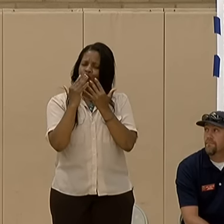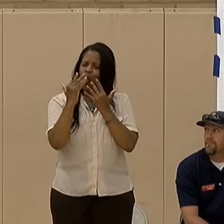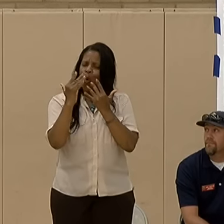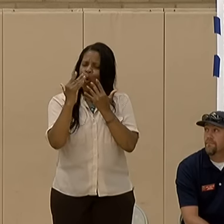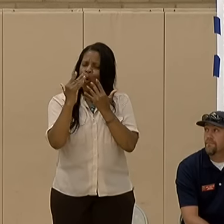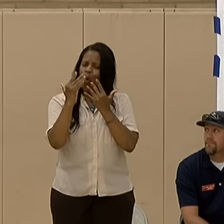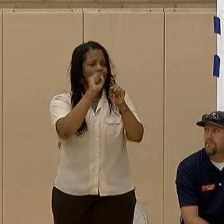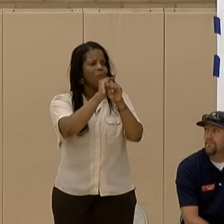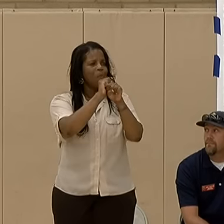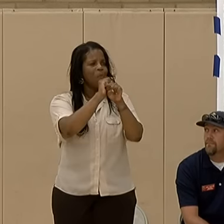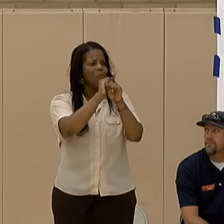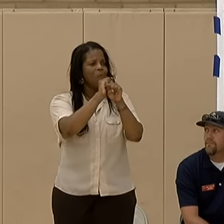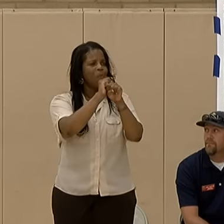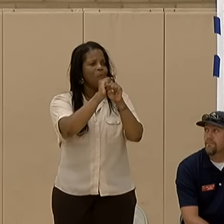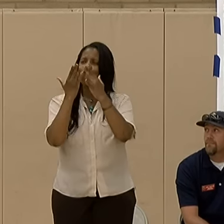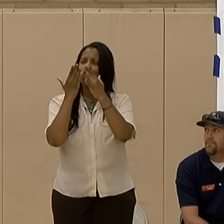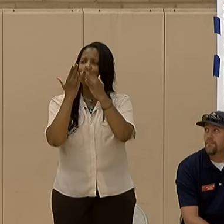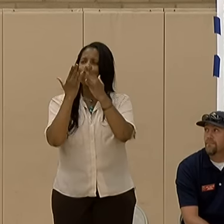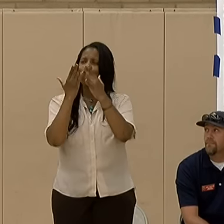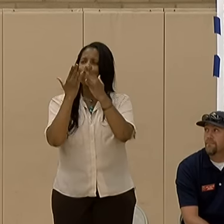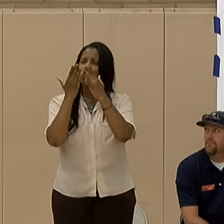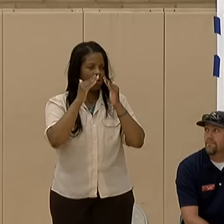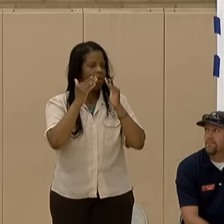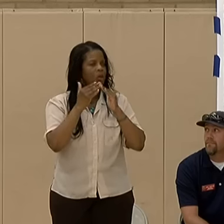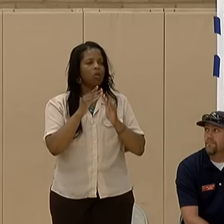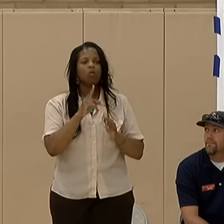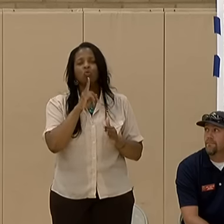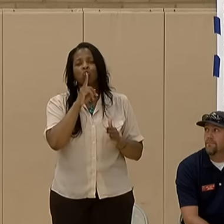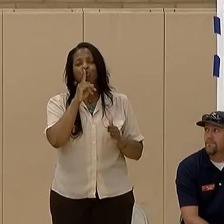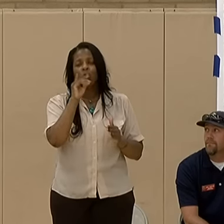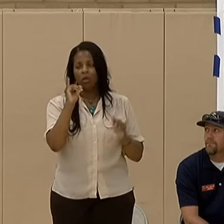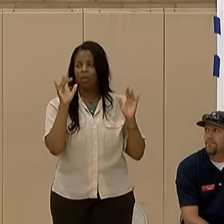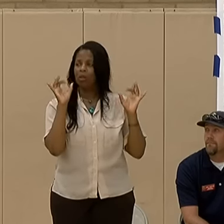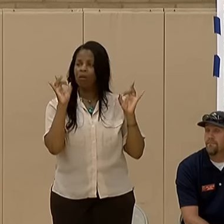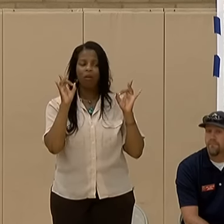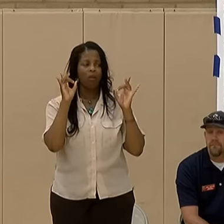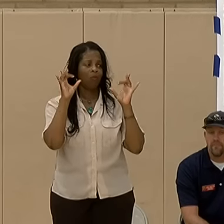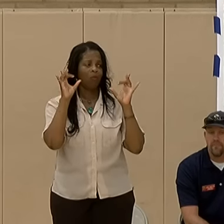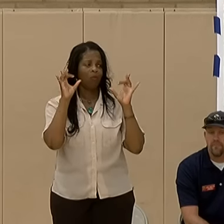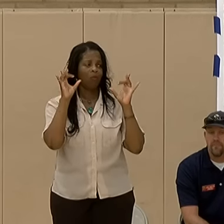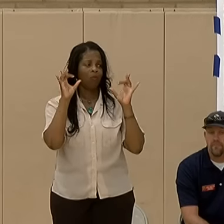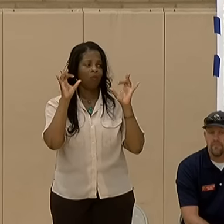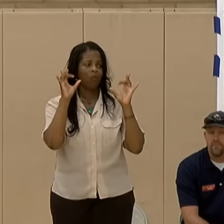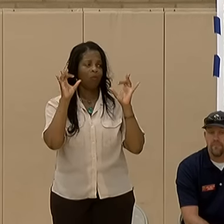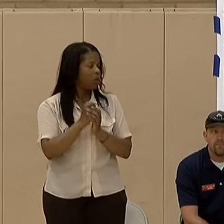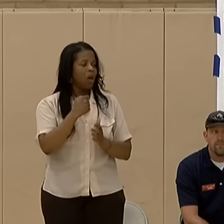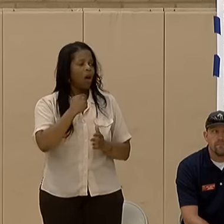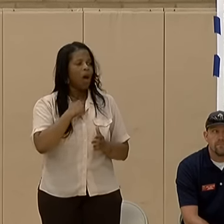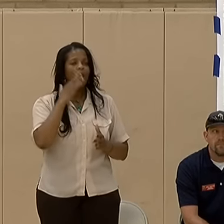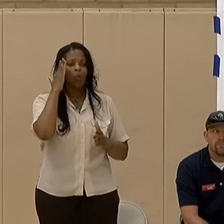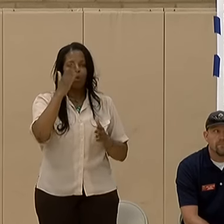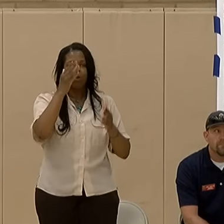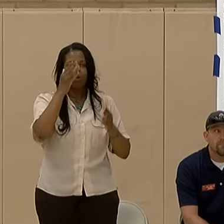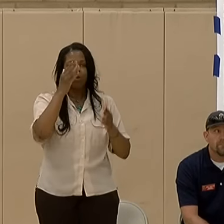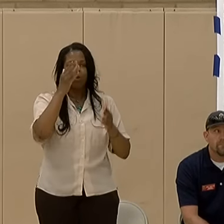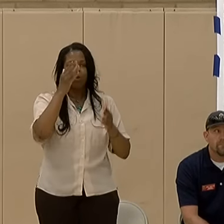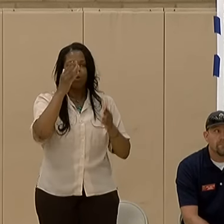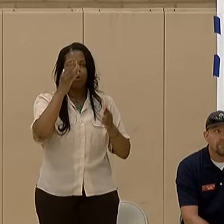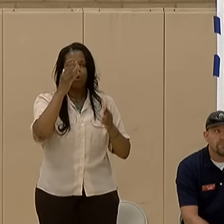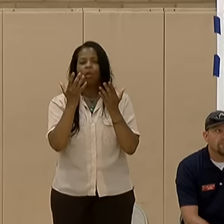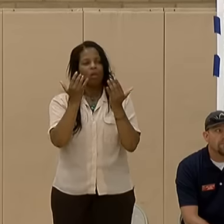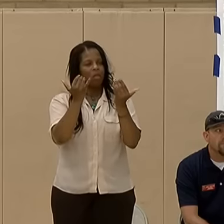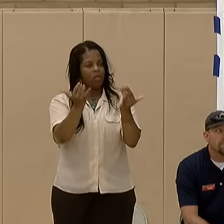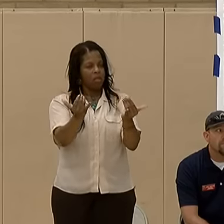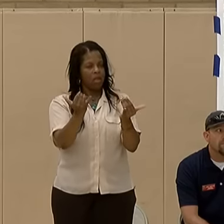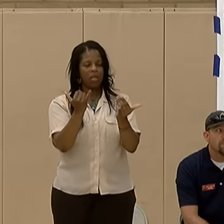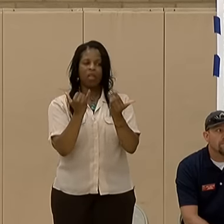There was extreme fire behavior. And let me tell you, this fire is personal